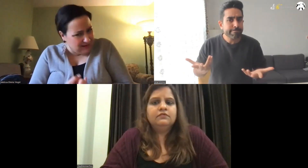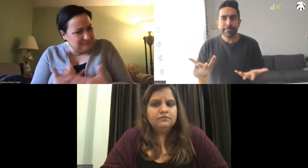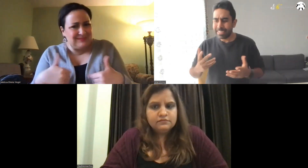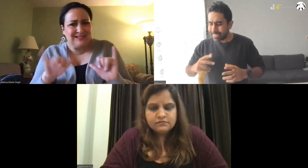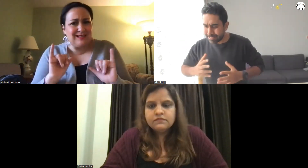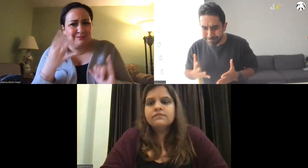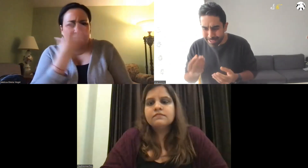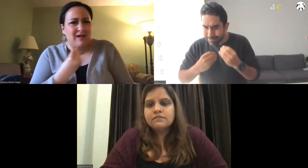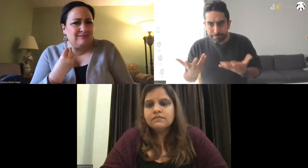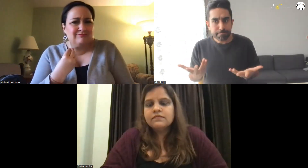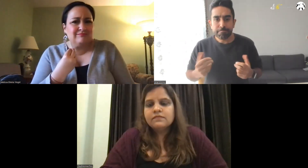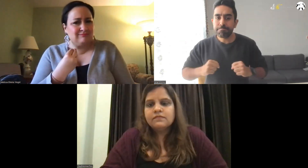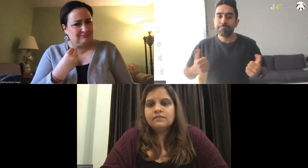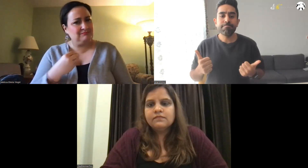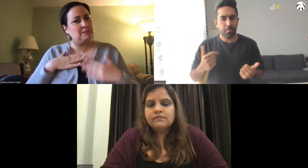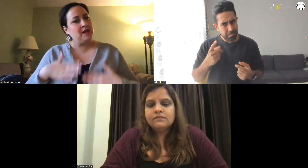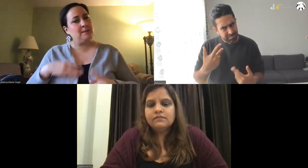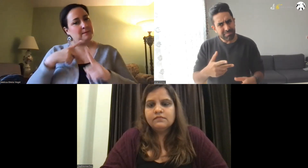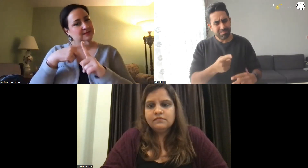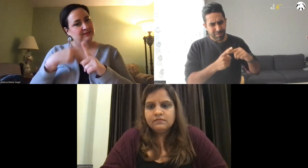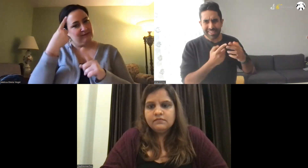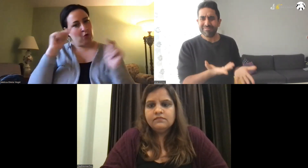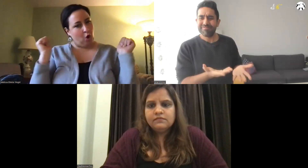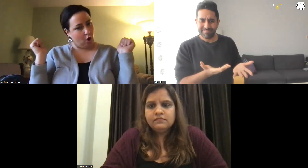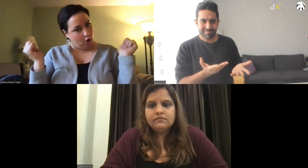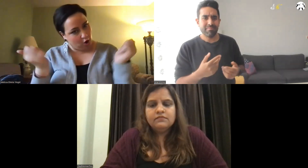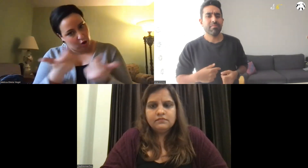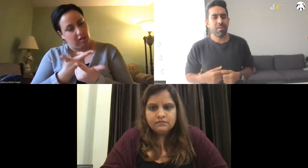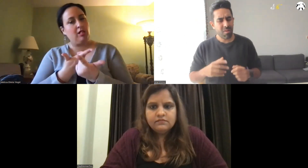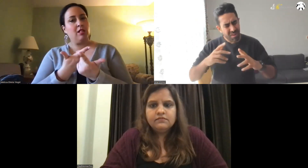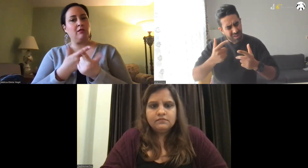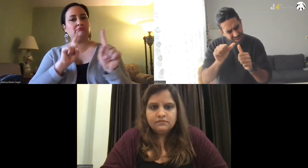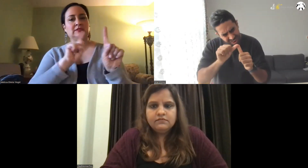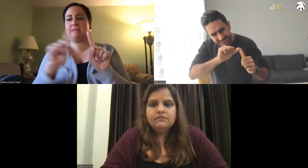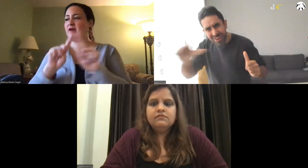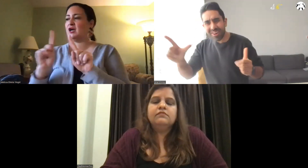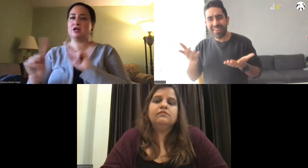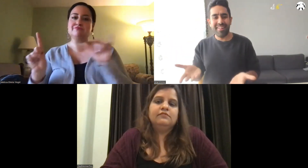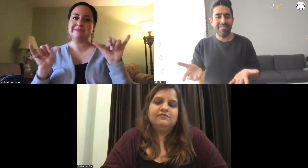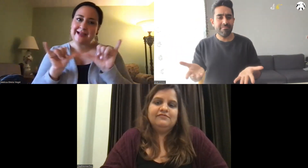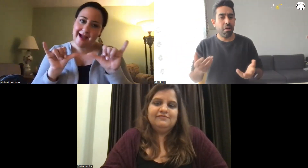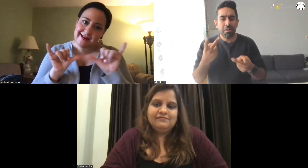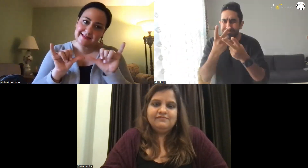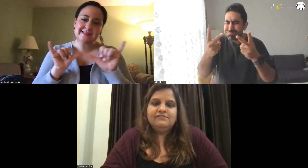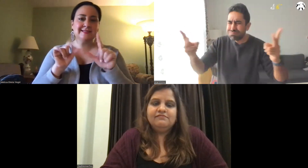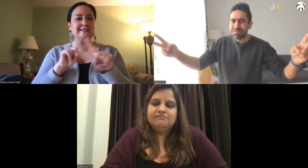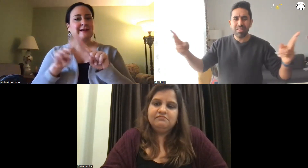body shapes and sizes. There are people who are extremely thin or skinny. So body positivity can include people of